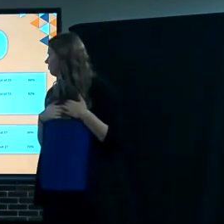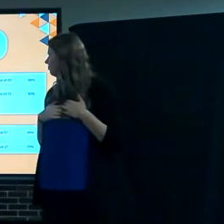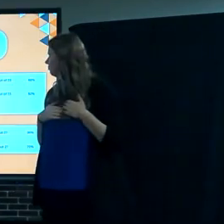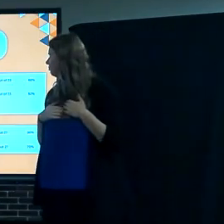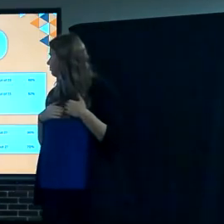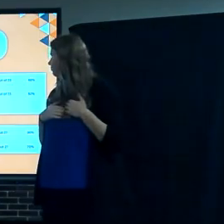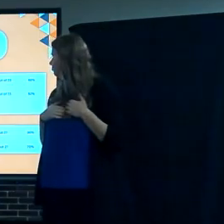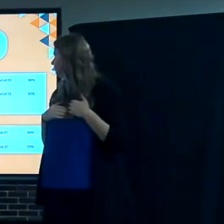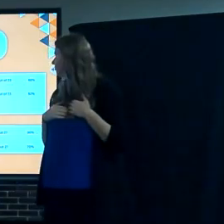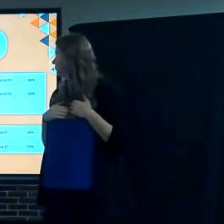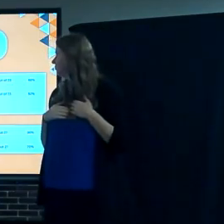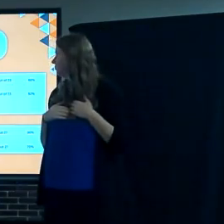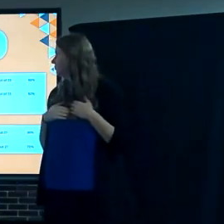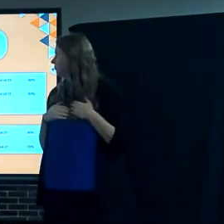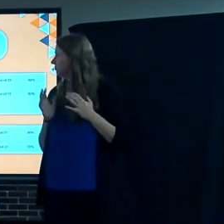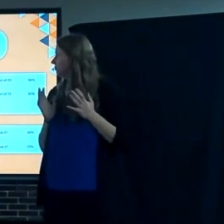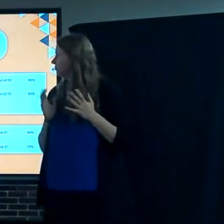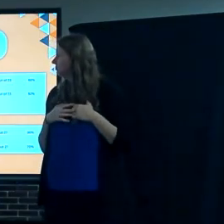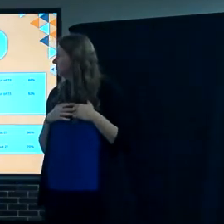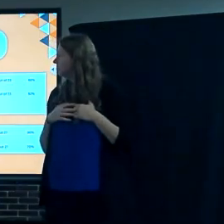grade.